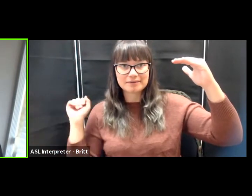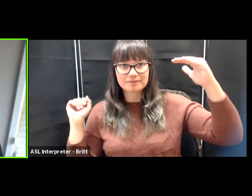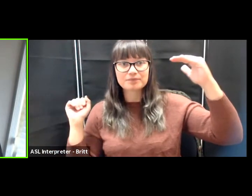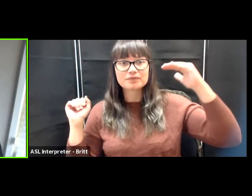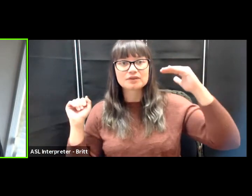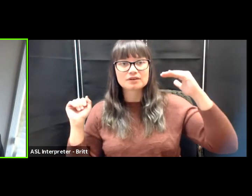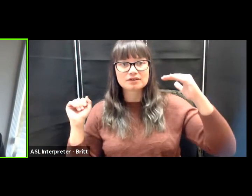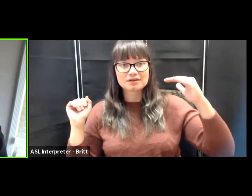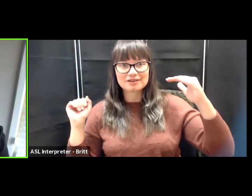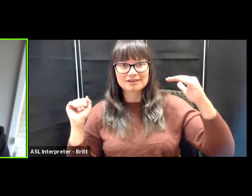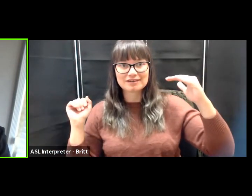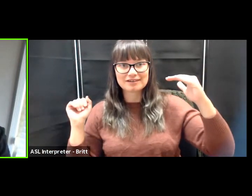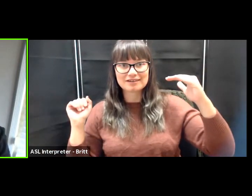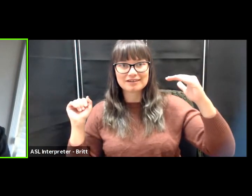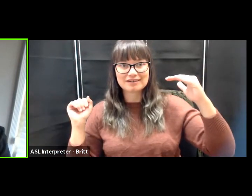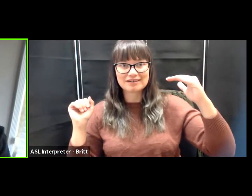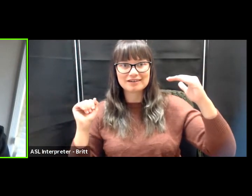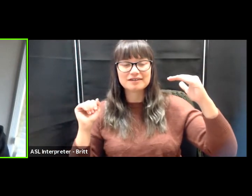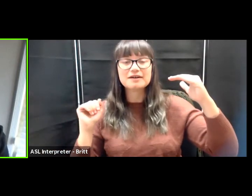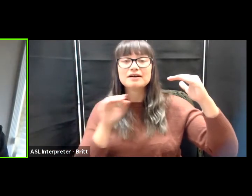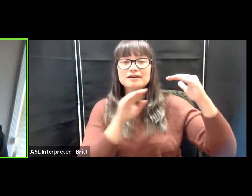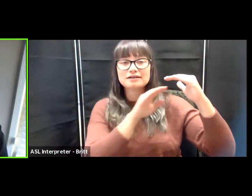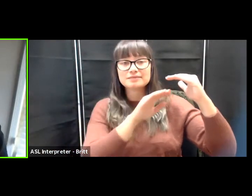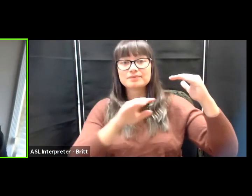ah. Your turn.